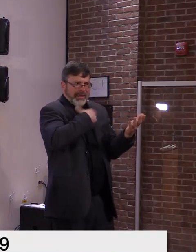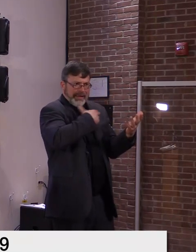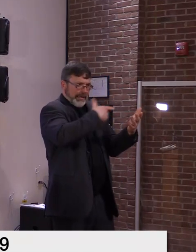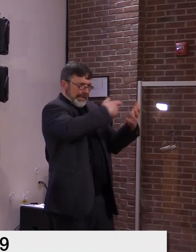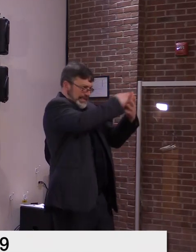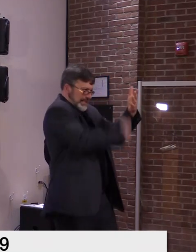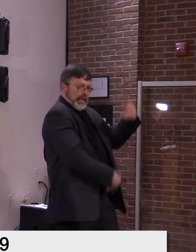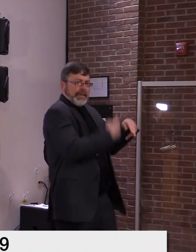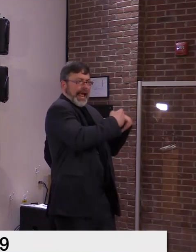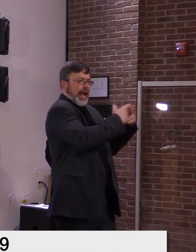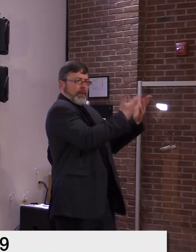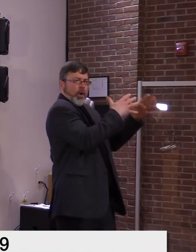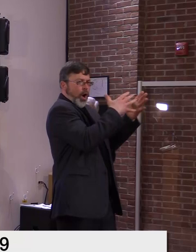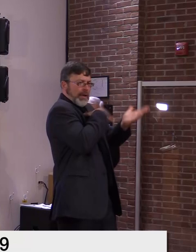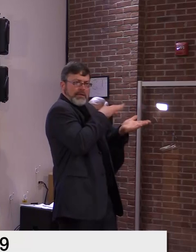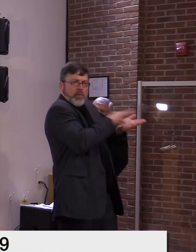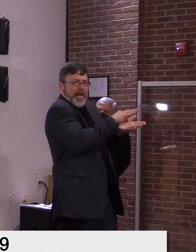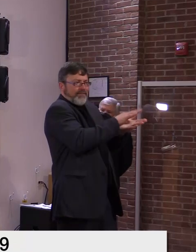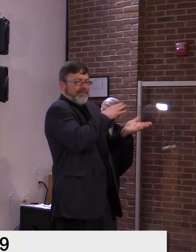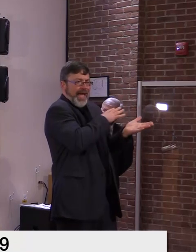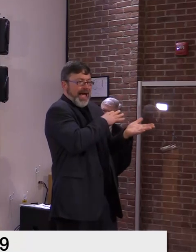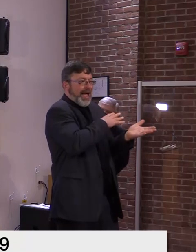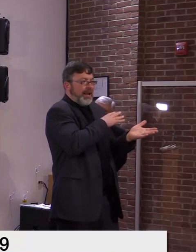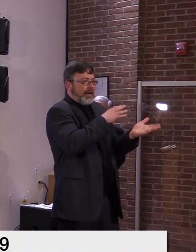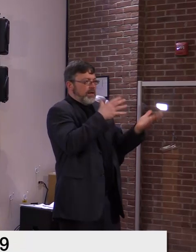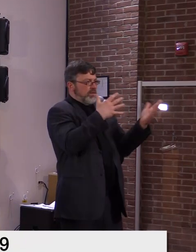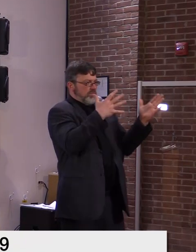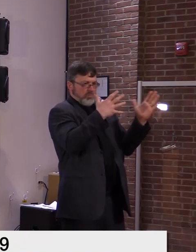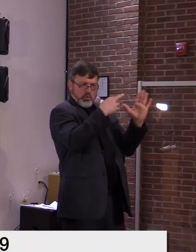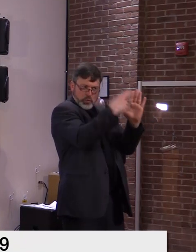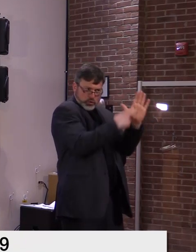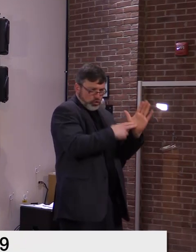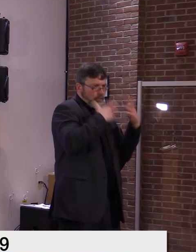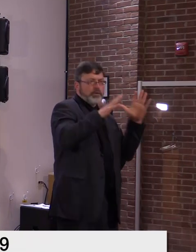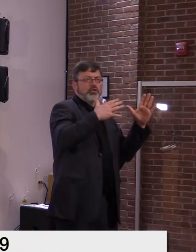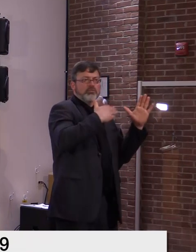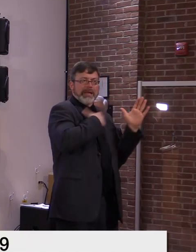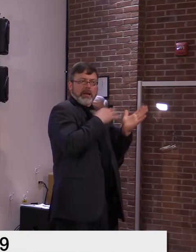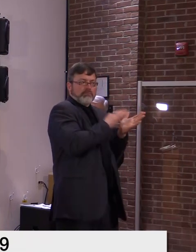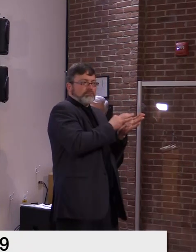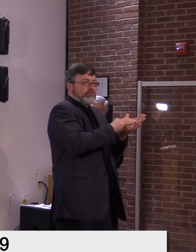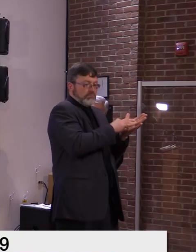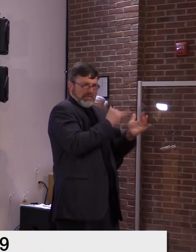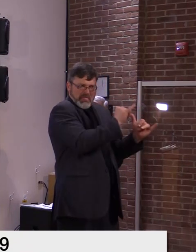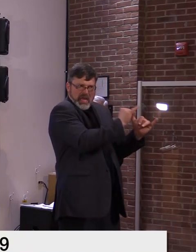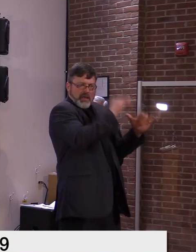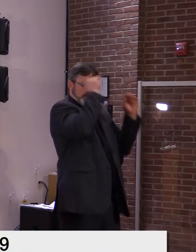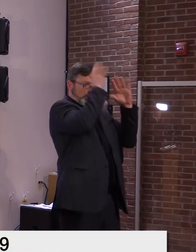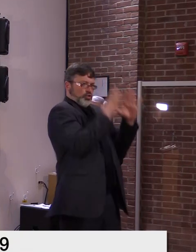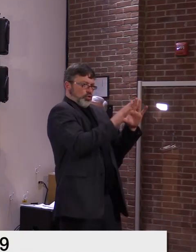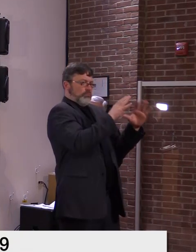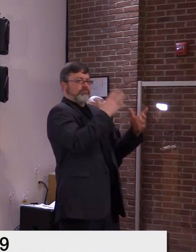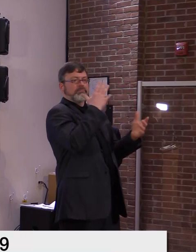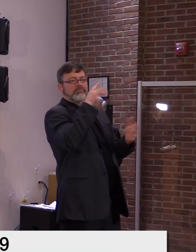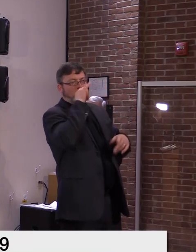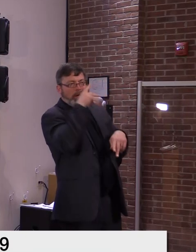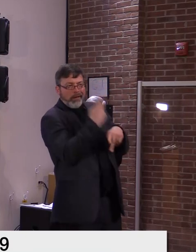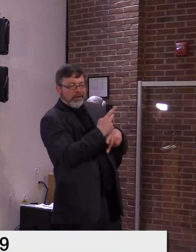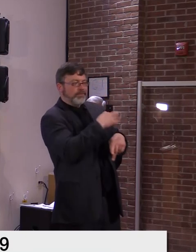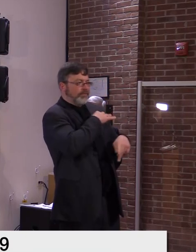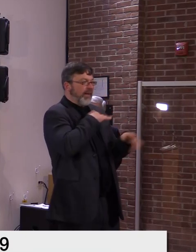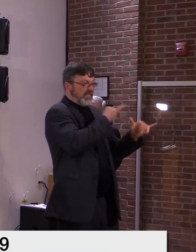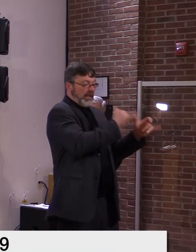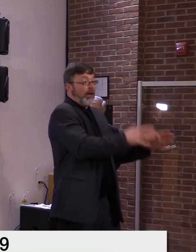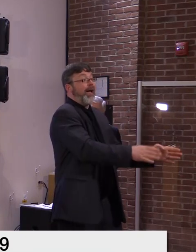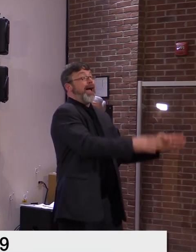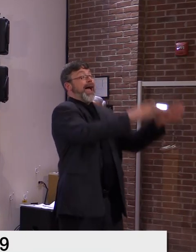easily accessible. They're registered. So that wasn't that difficult. This would be much more